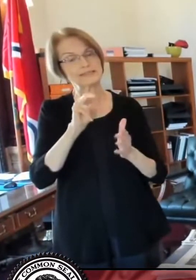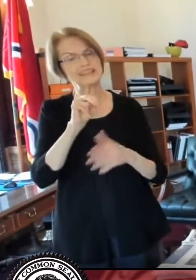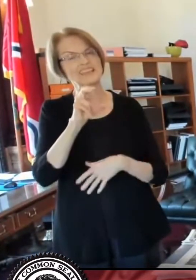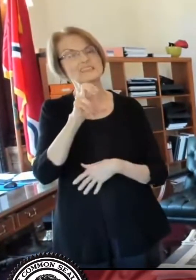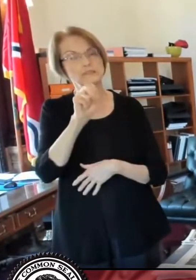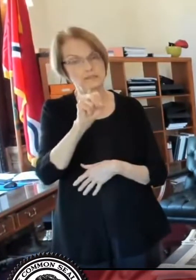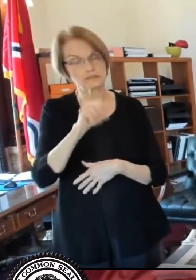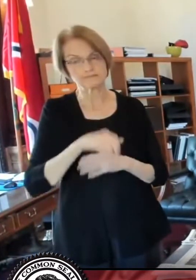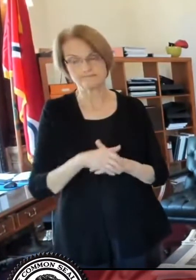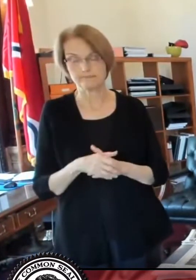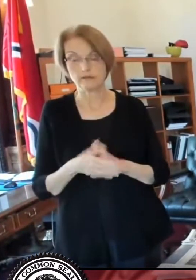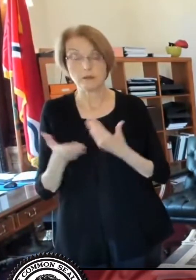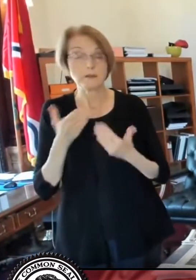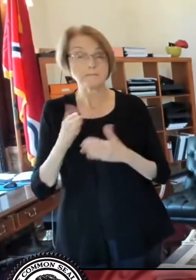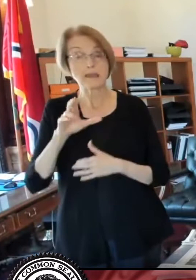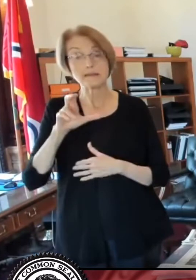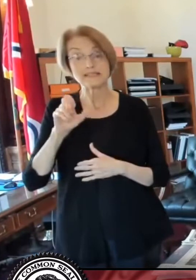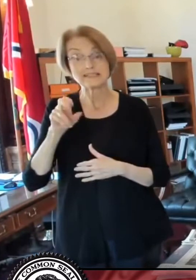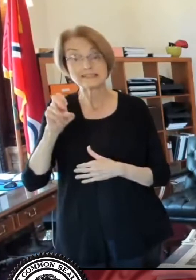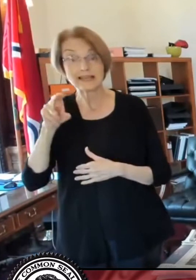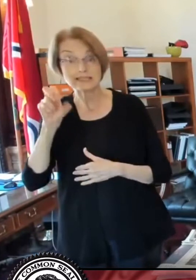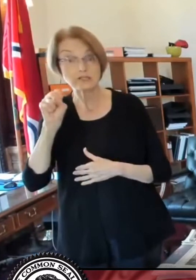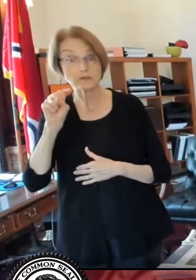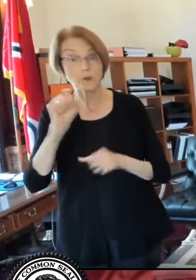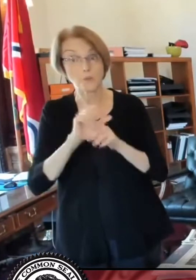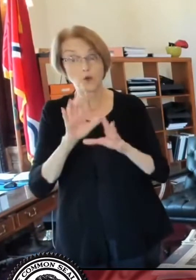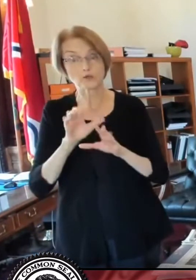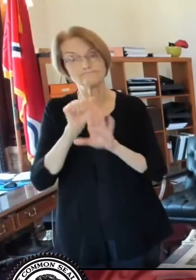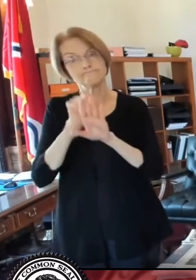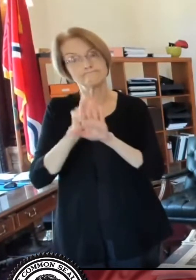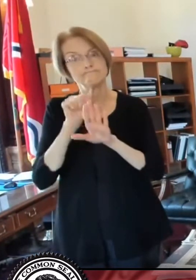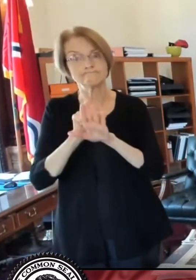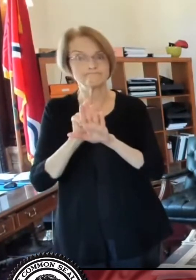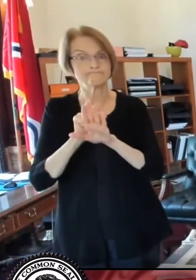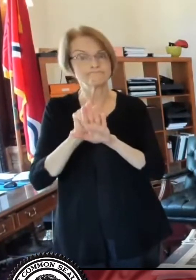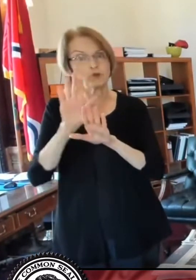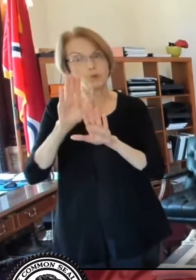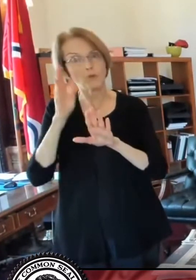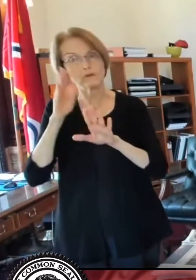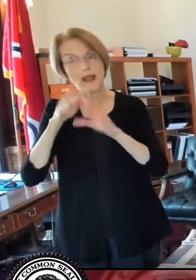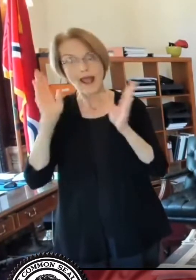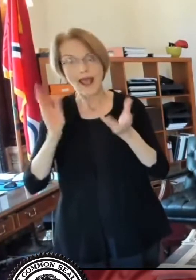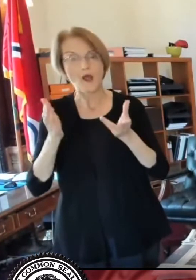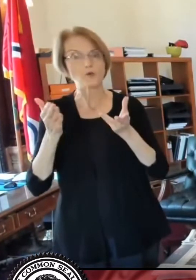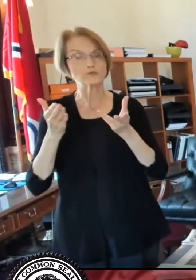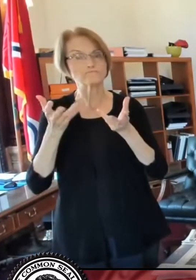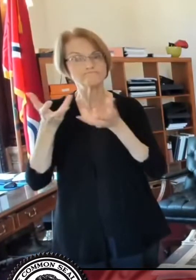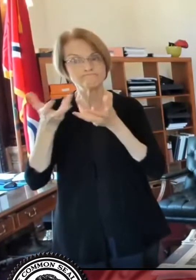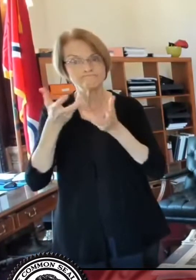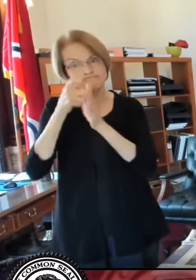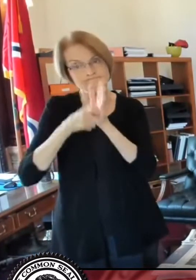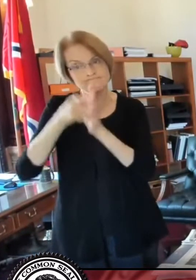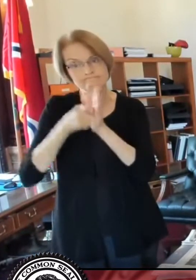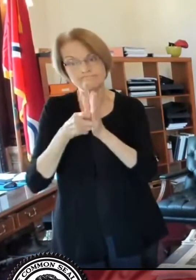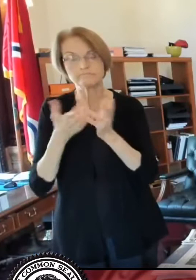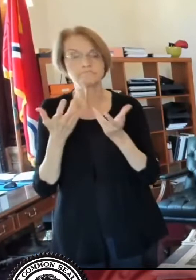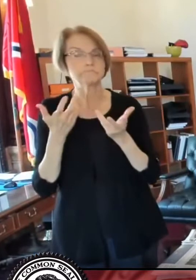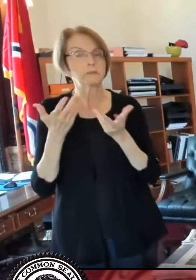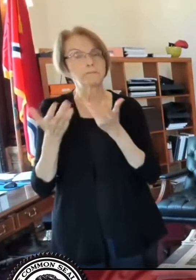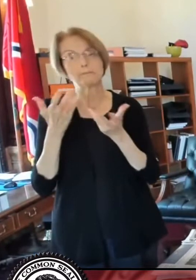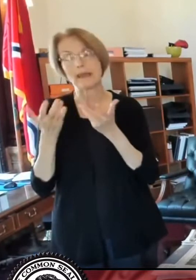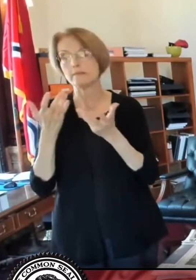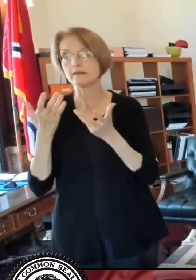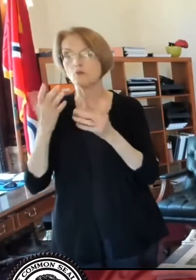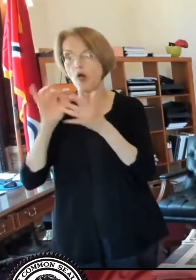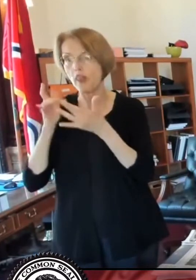a census worker may have come to your door, you may have reported in another way, but if you have not filled out your